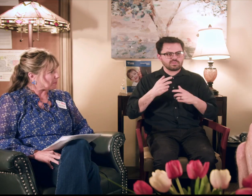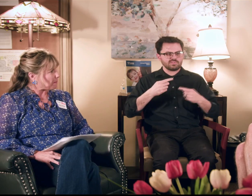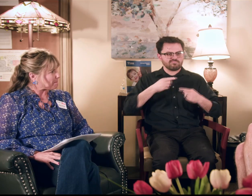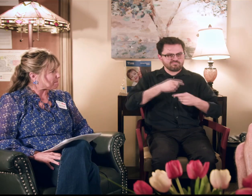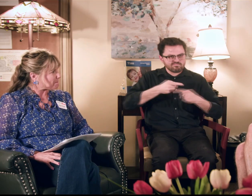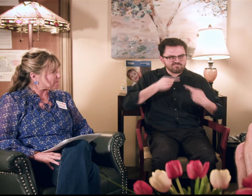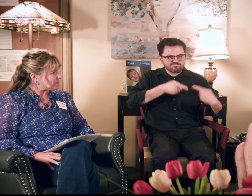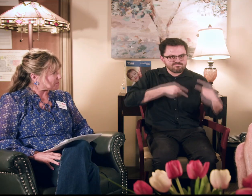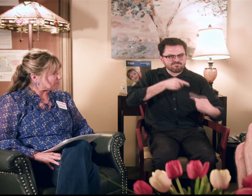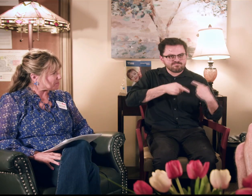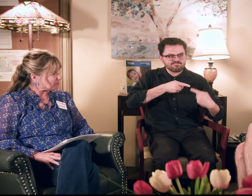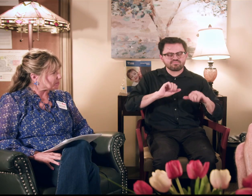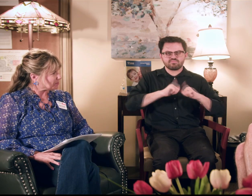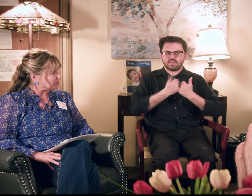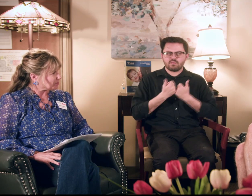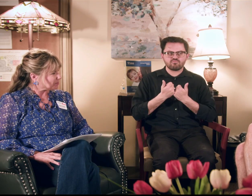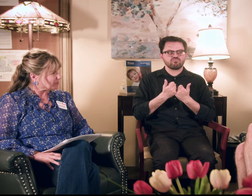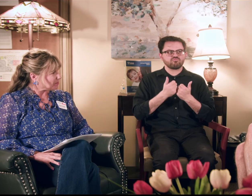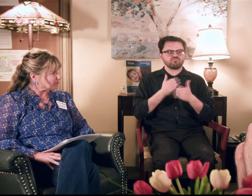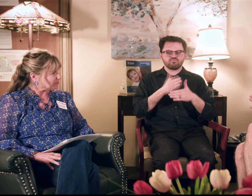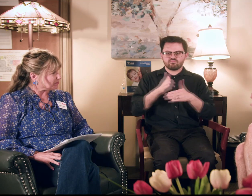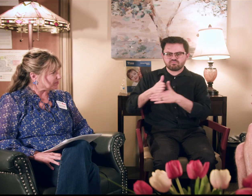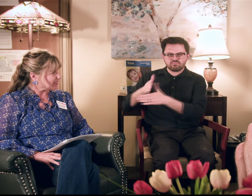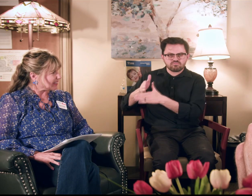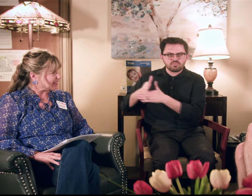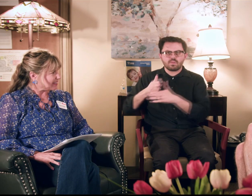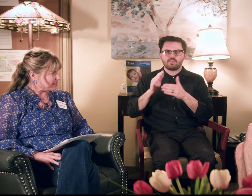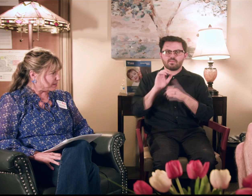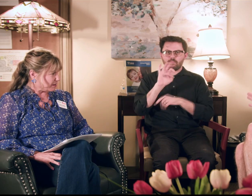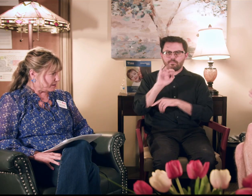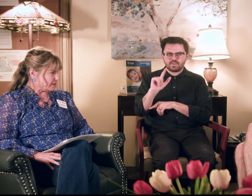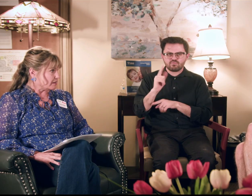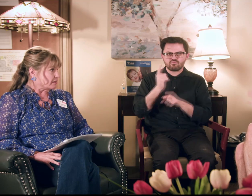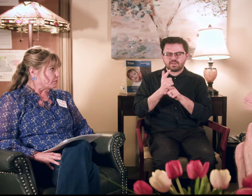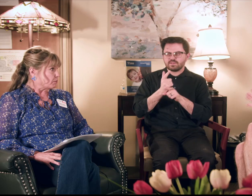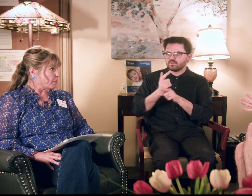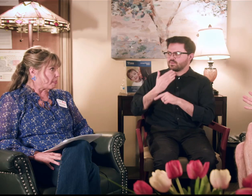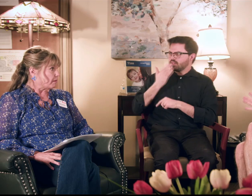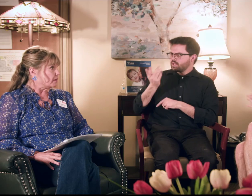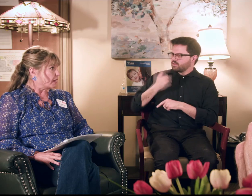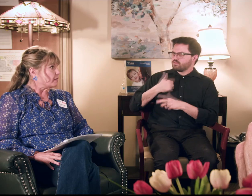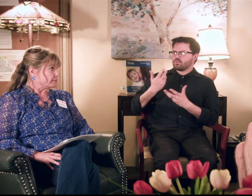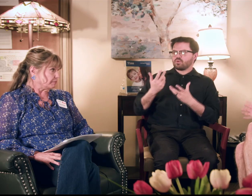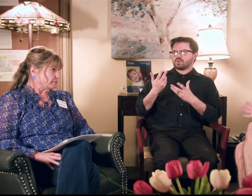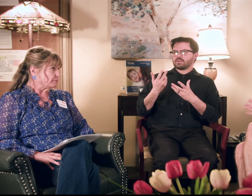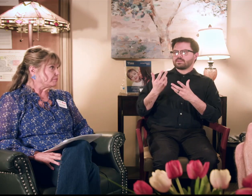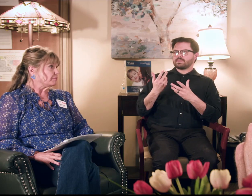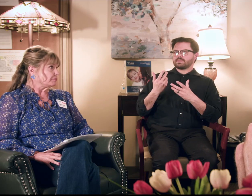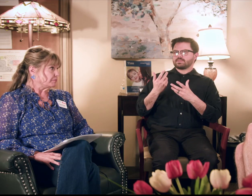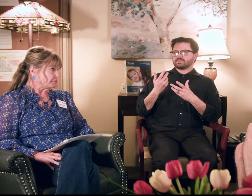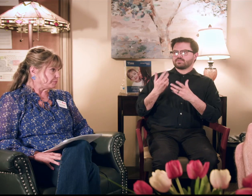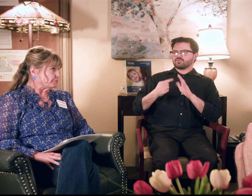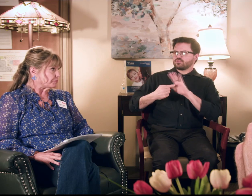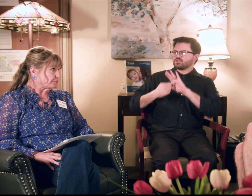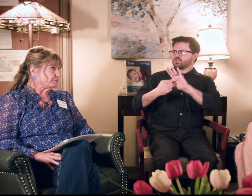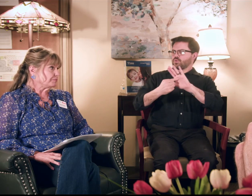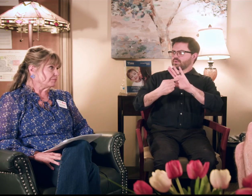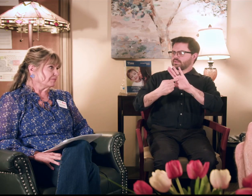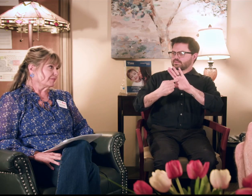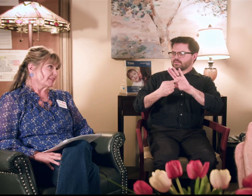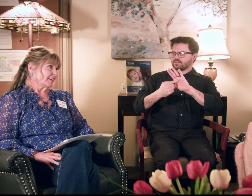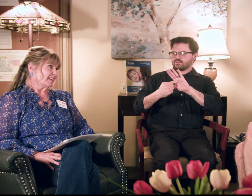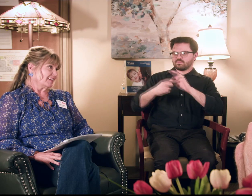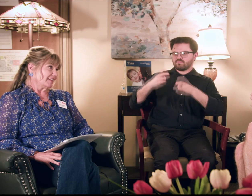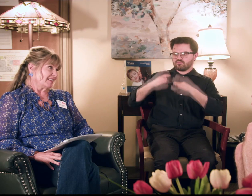super insightful. Thank you for that. Thanks for giving a face to a word that it can be problematic, Yeah. like poverty. Poverty as a